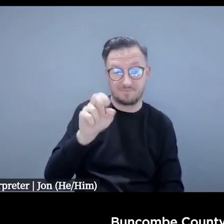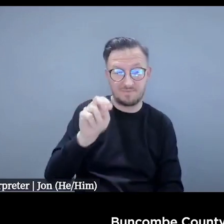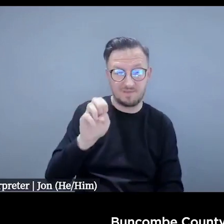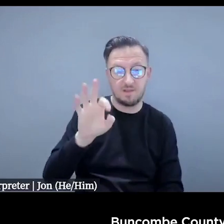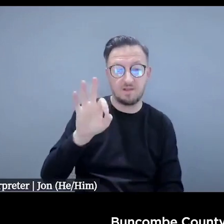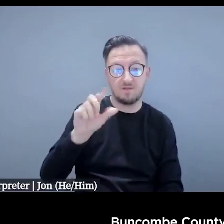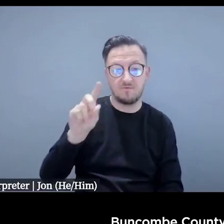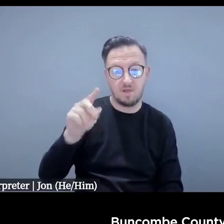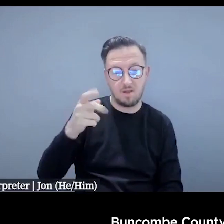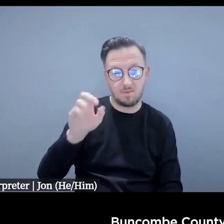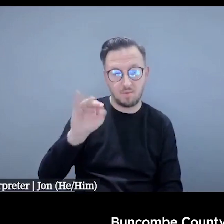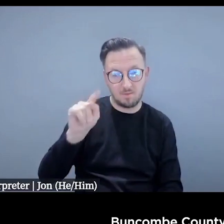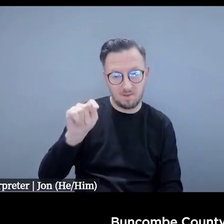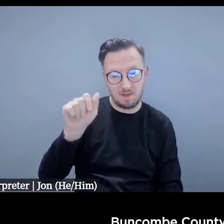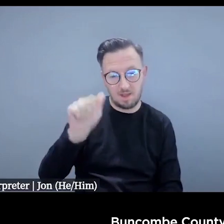floodpermit@buncombecounty.org.